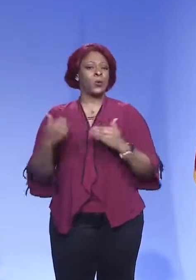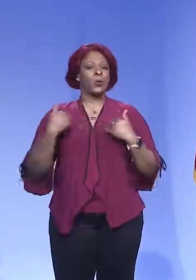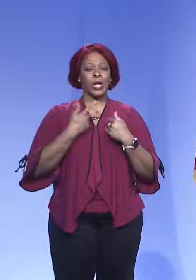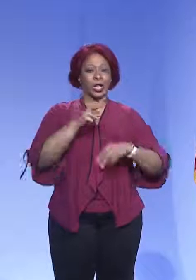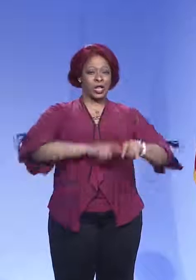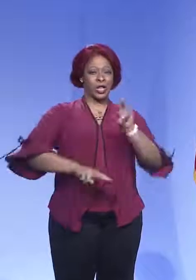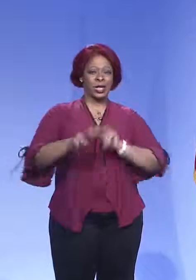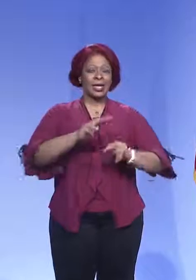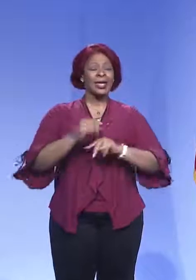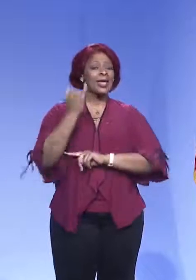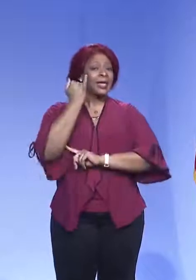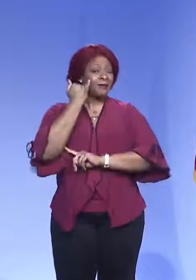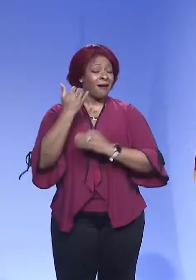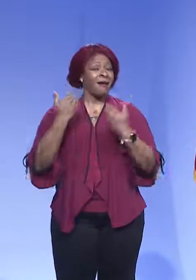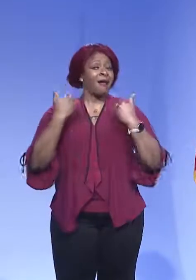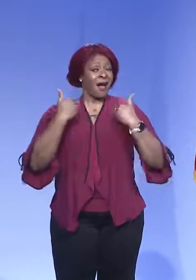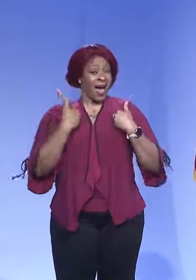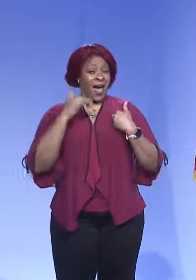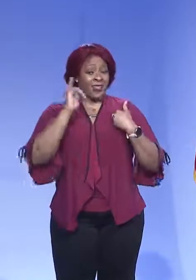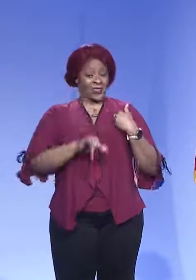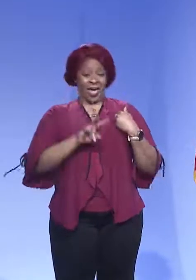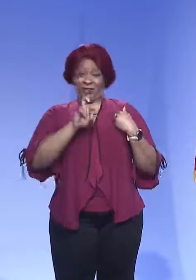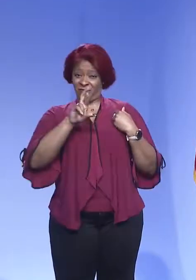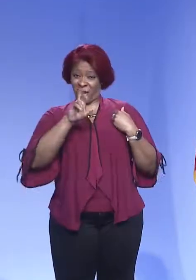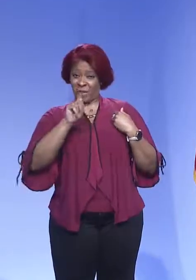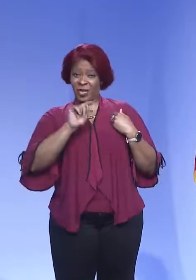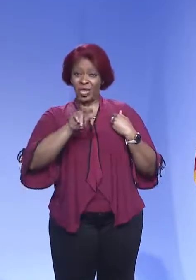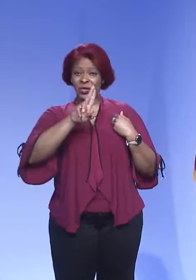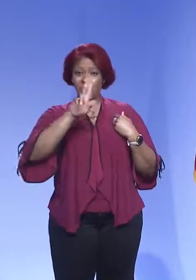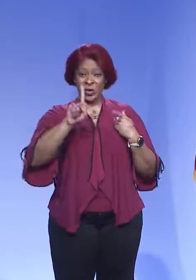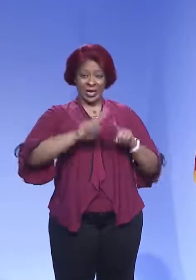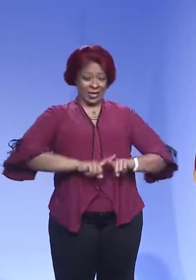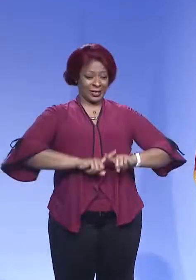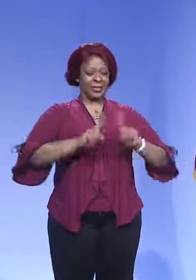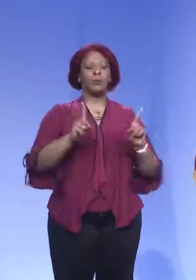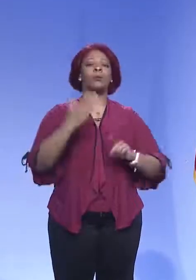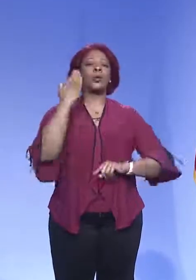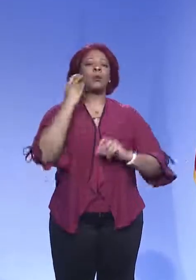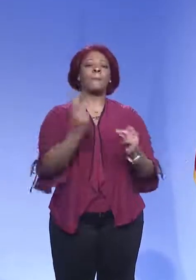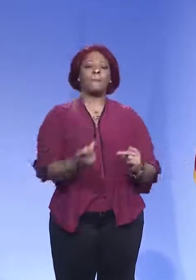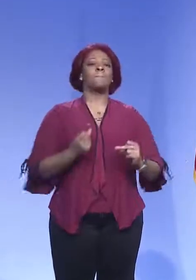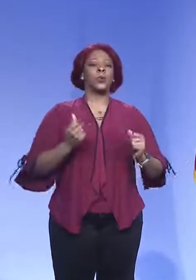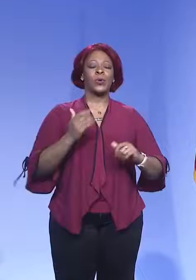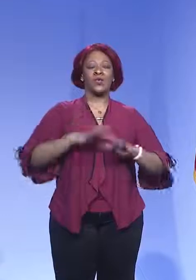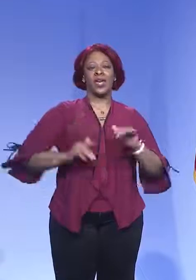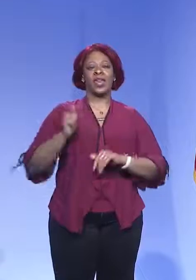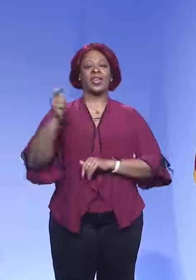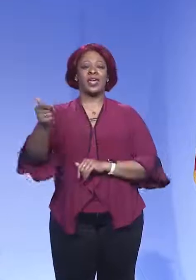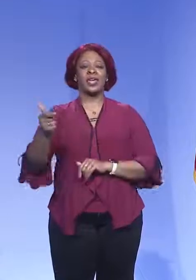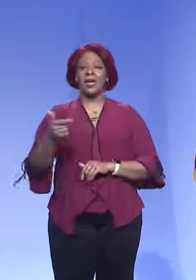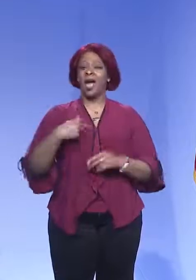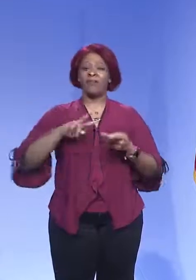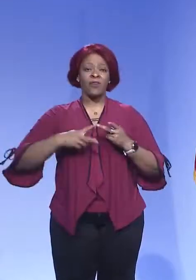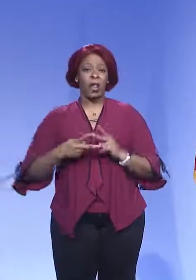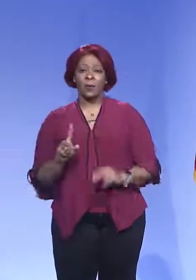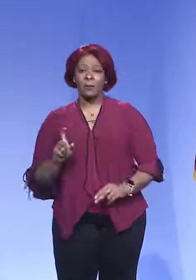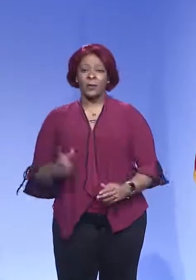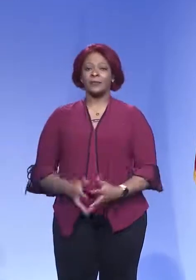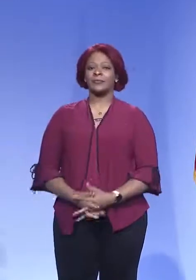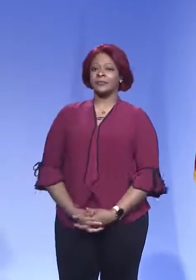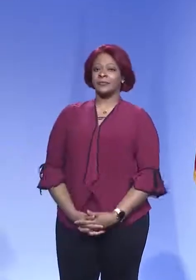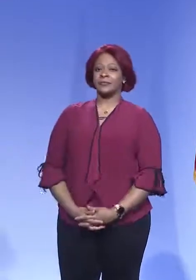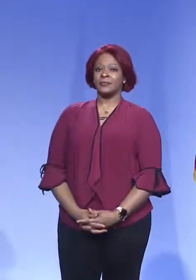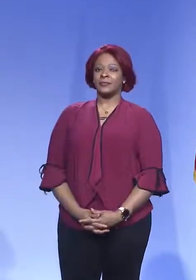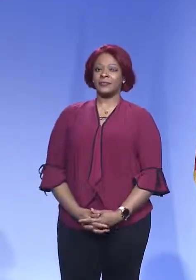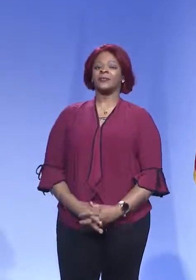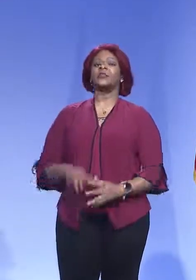and then if we have a variant that shows up, we will know that sooner rather than later. And then do you have a follow-up?